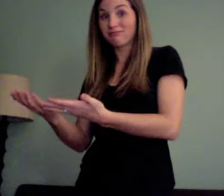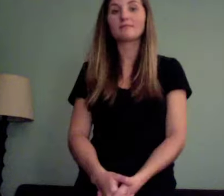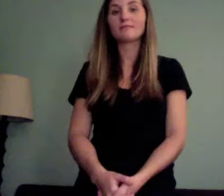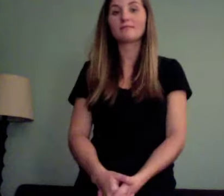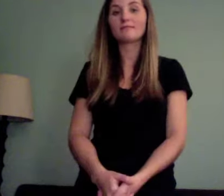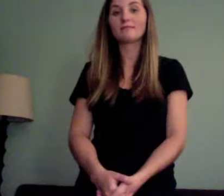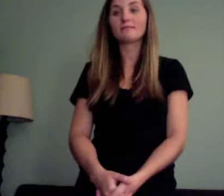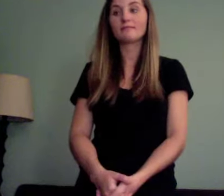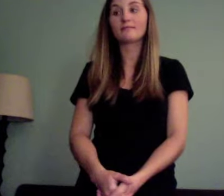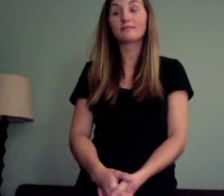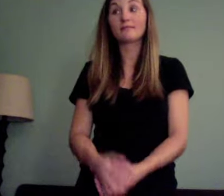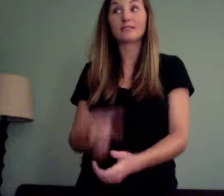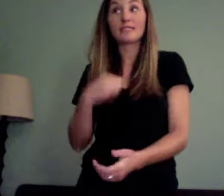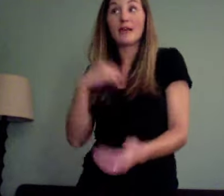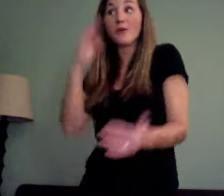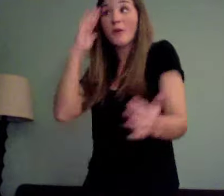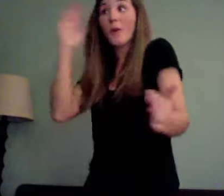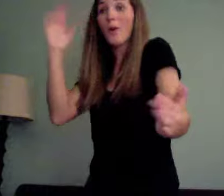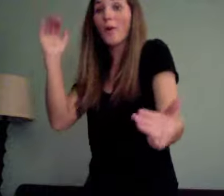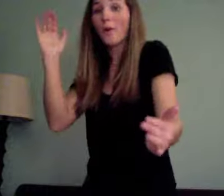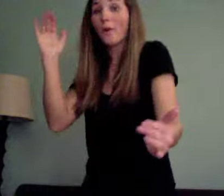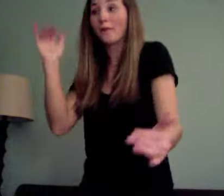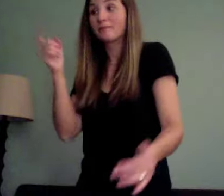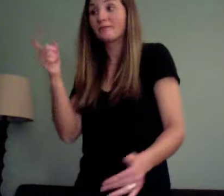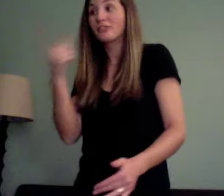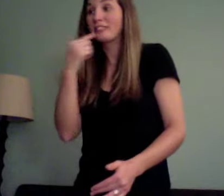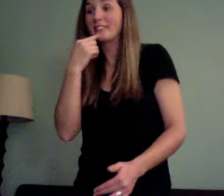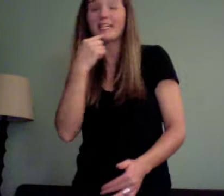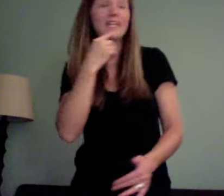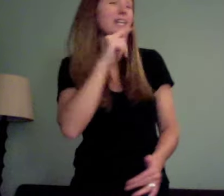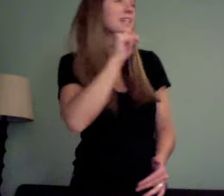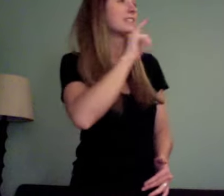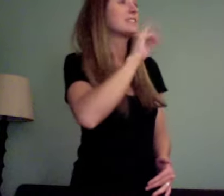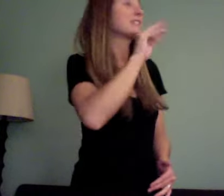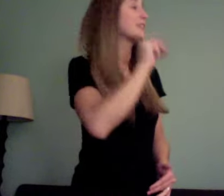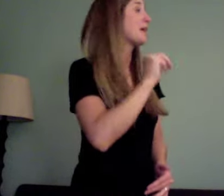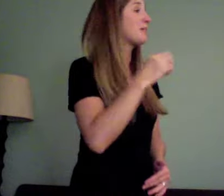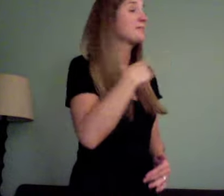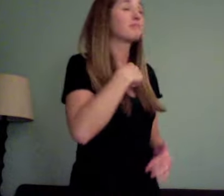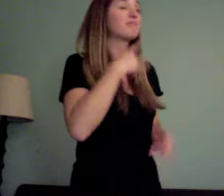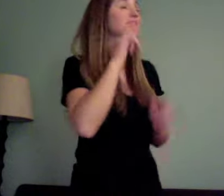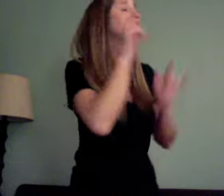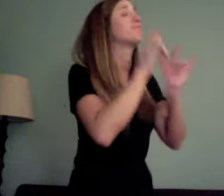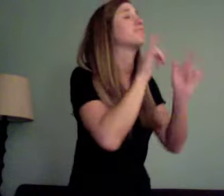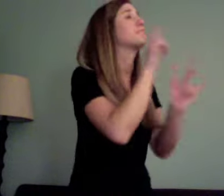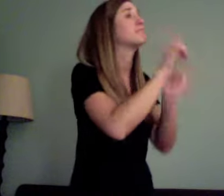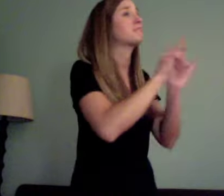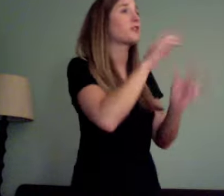I was hoping she'd say, Tim, of all people, I'm so in love with you. It's your character, your charisma, your chit.